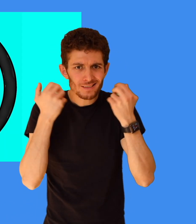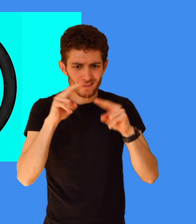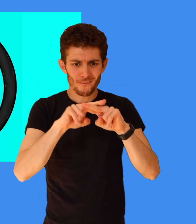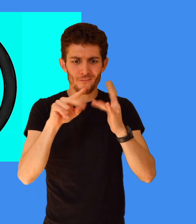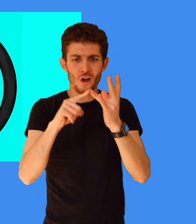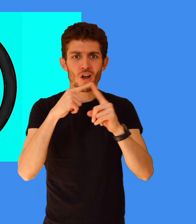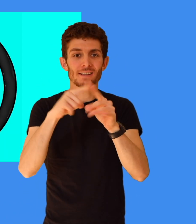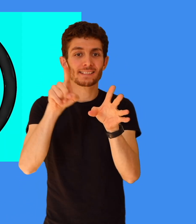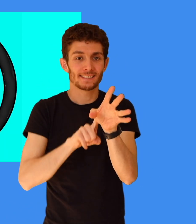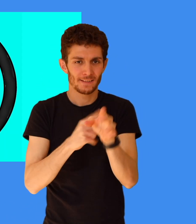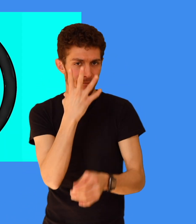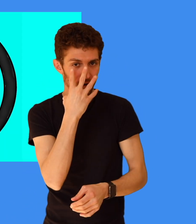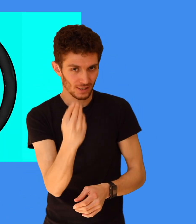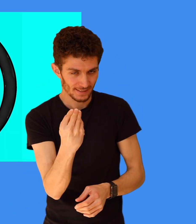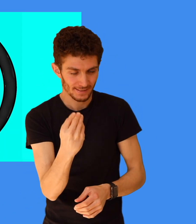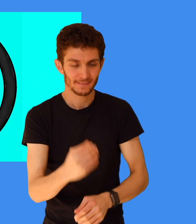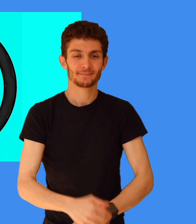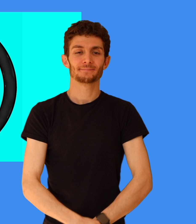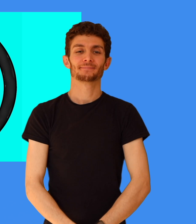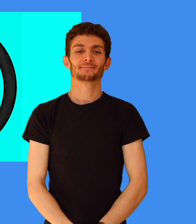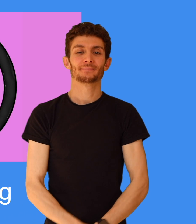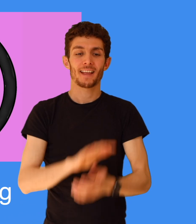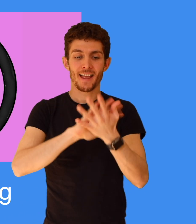Shah's cat Foxy,